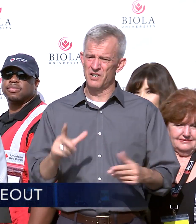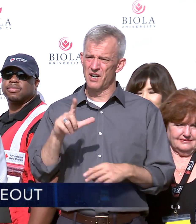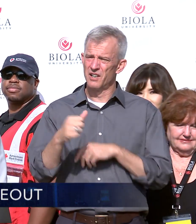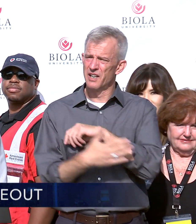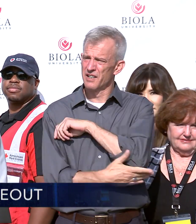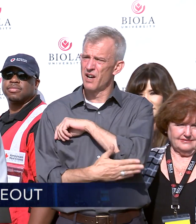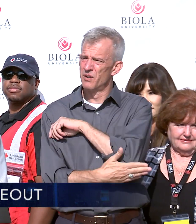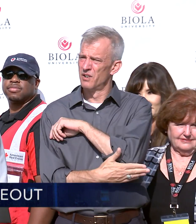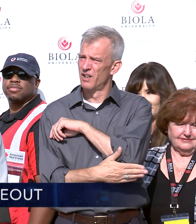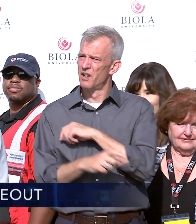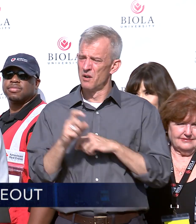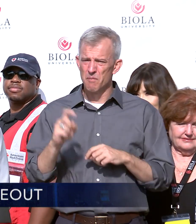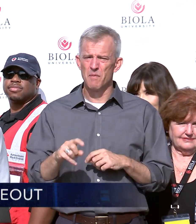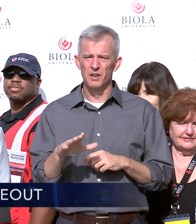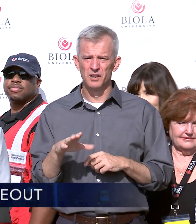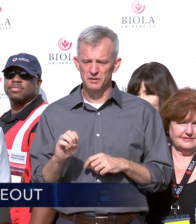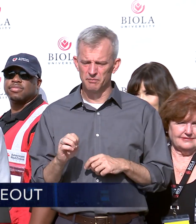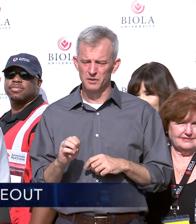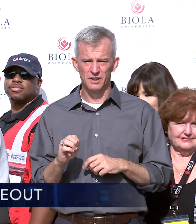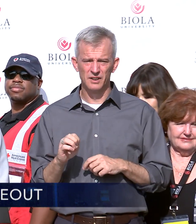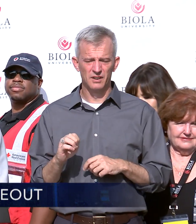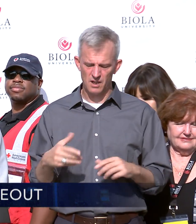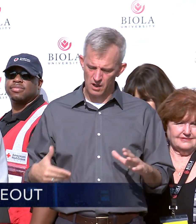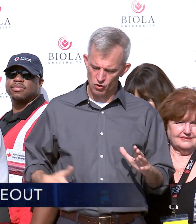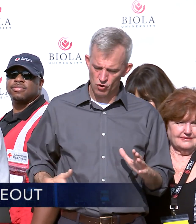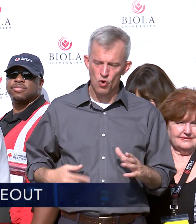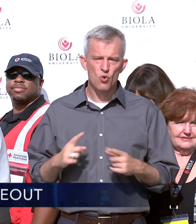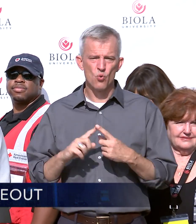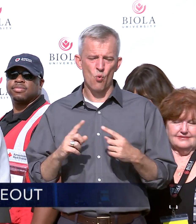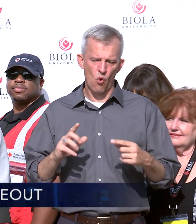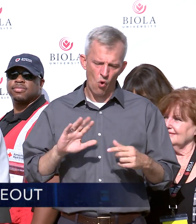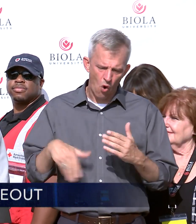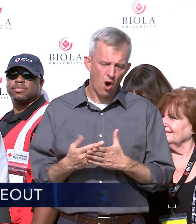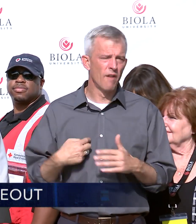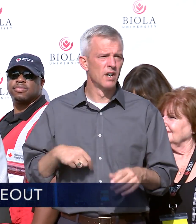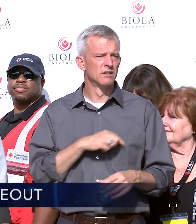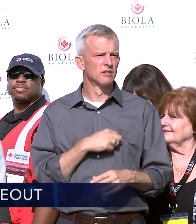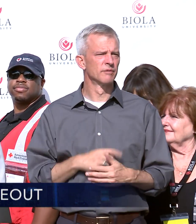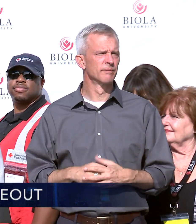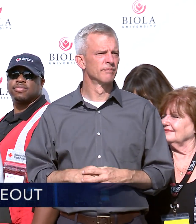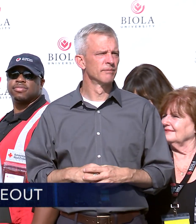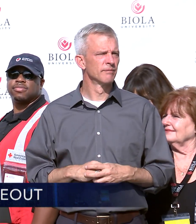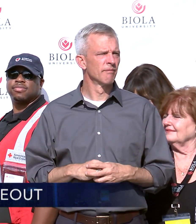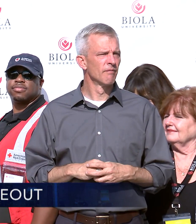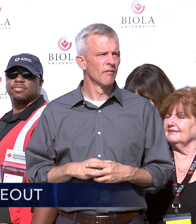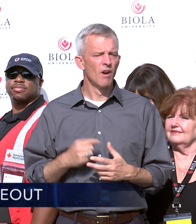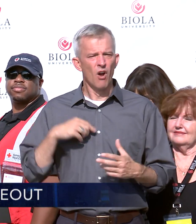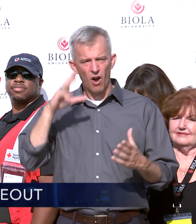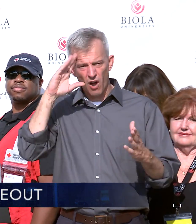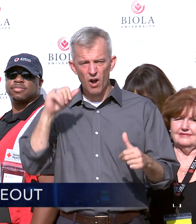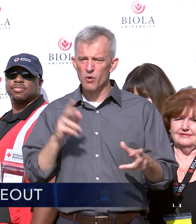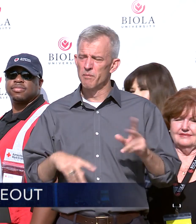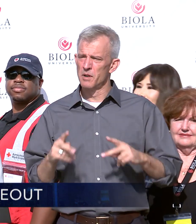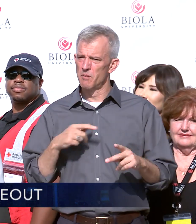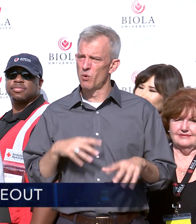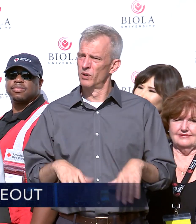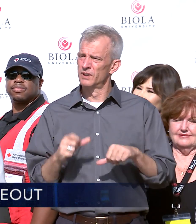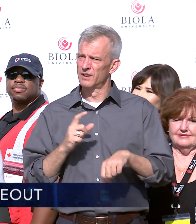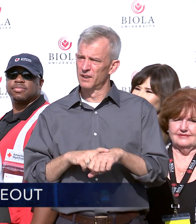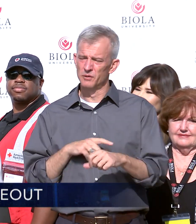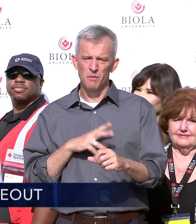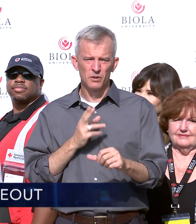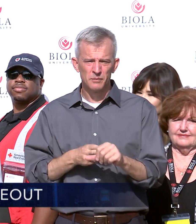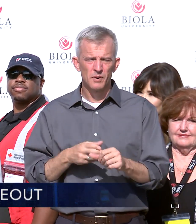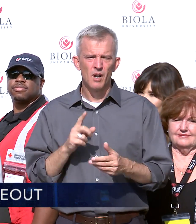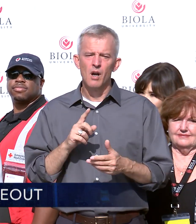it needs to be second nature to all of us. I hope the residents will take time to participate, but